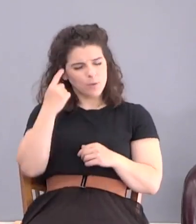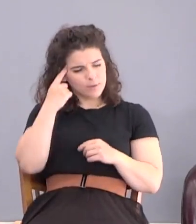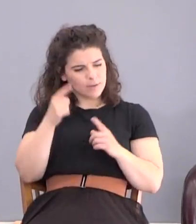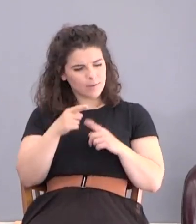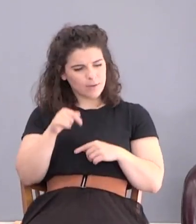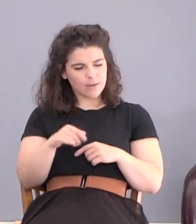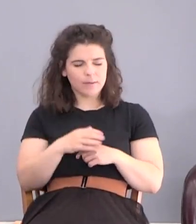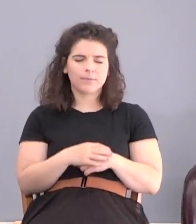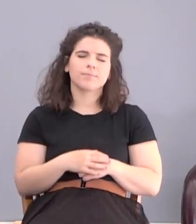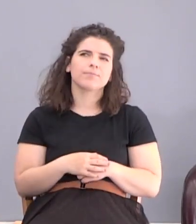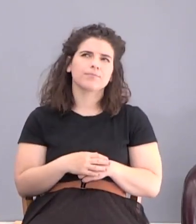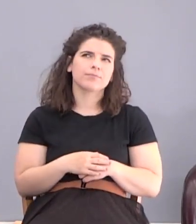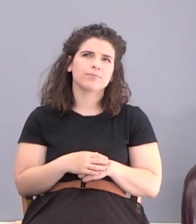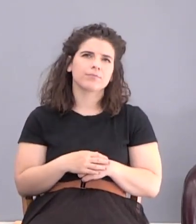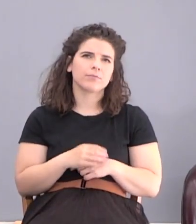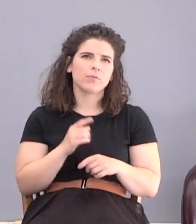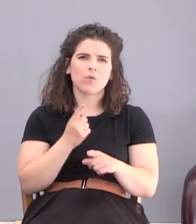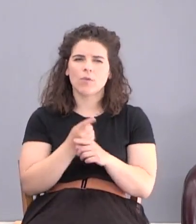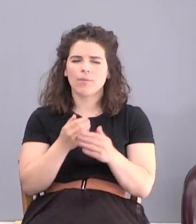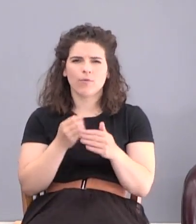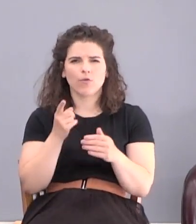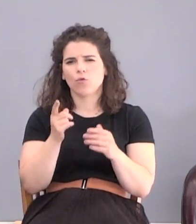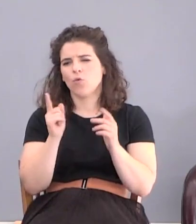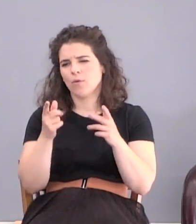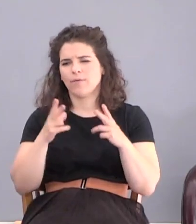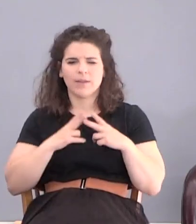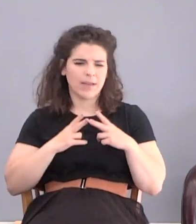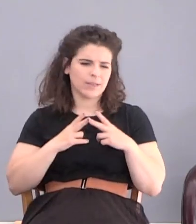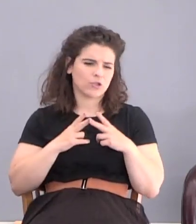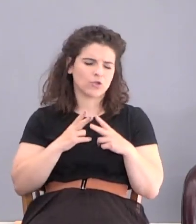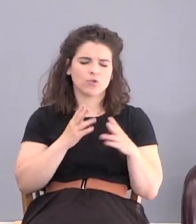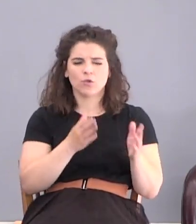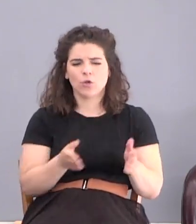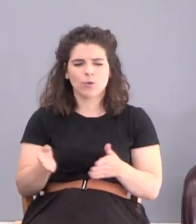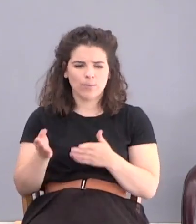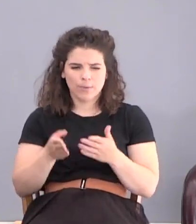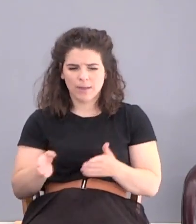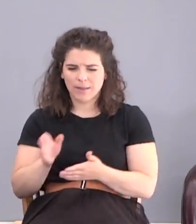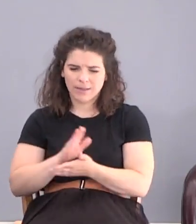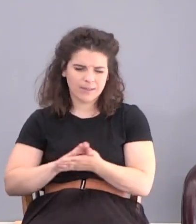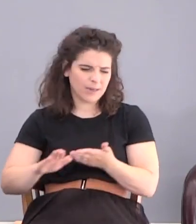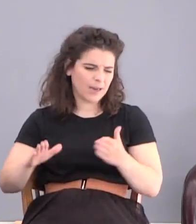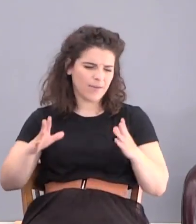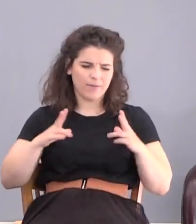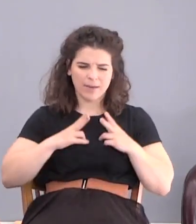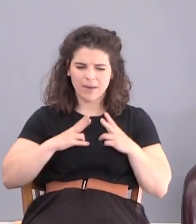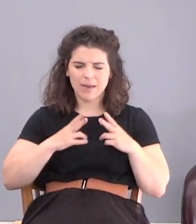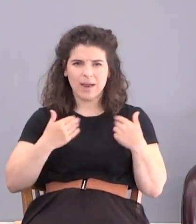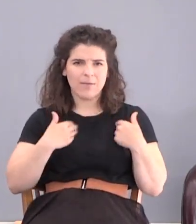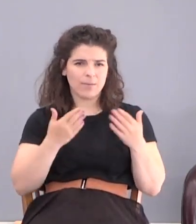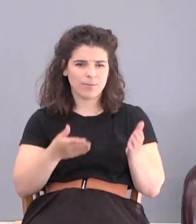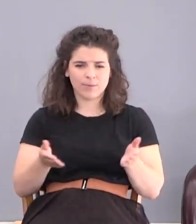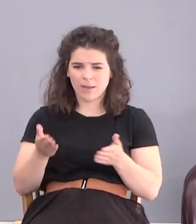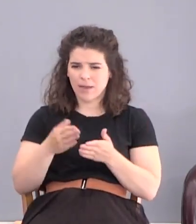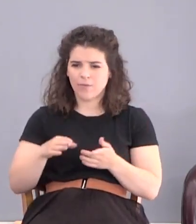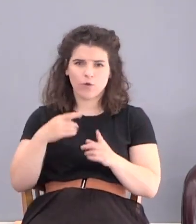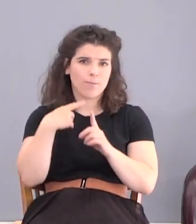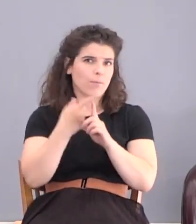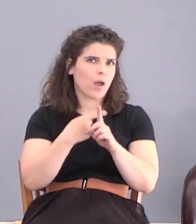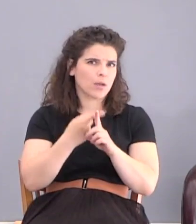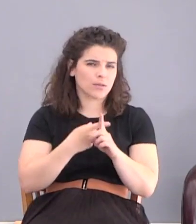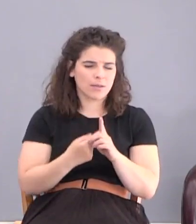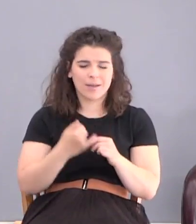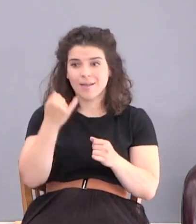If you, right before you go on a vacation, let's say you planned this nice vacation, you had it planned for months, and you got that last week of